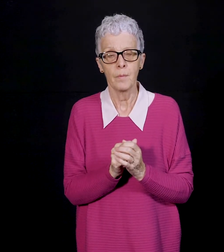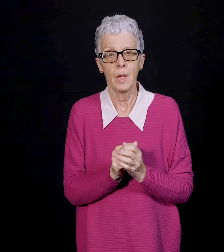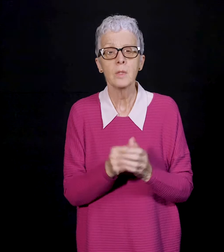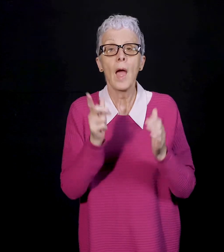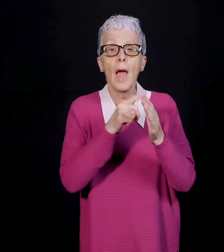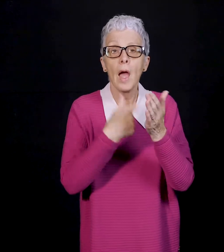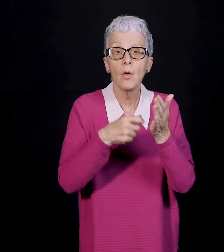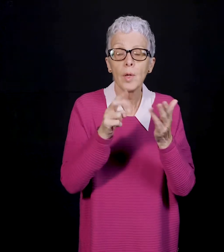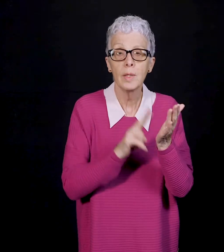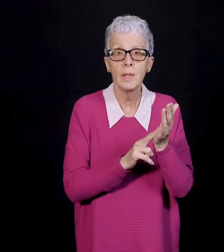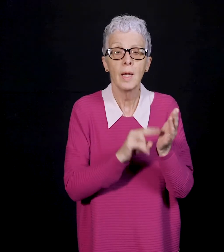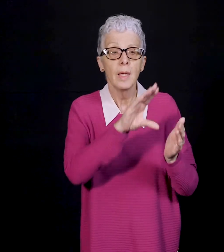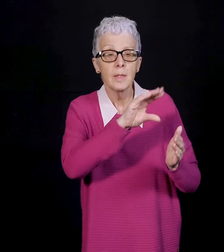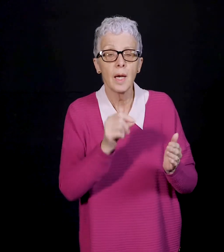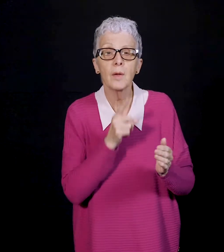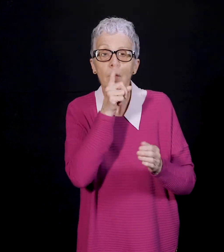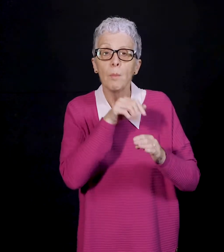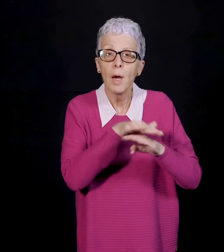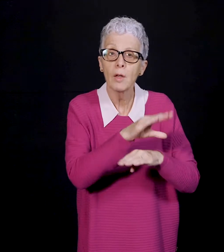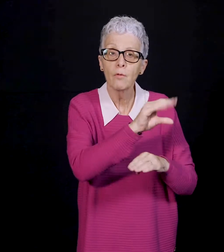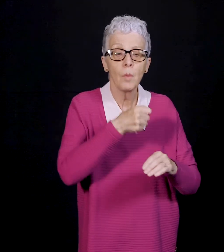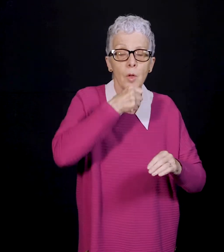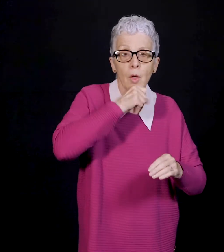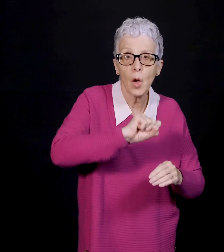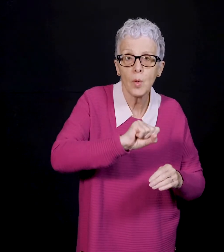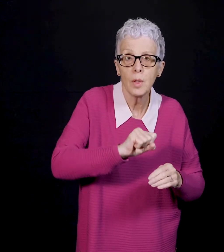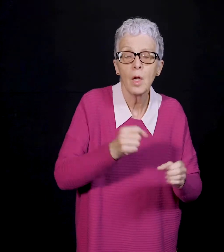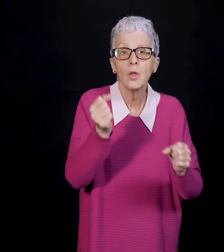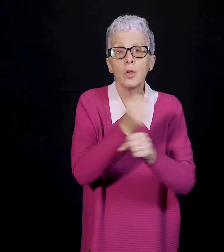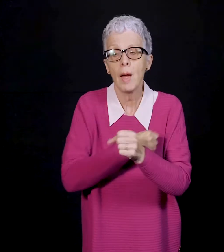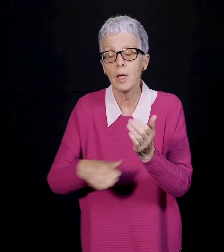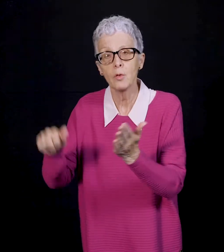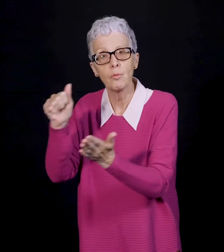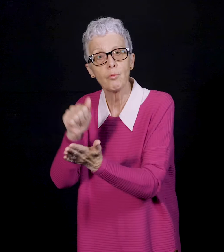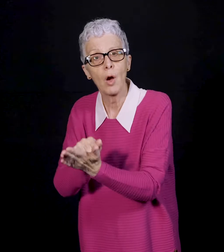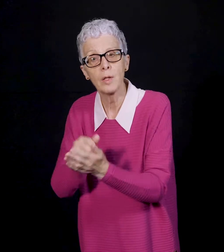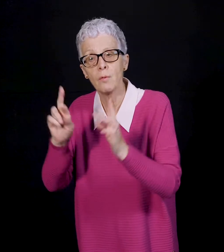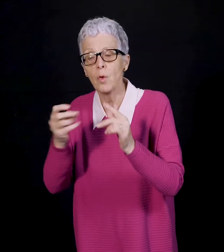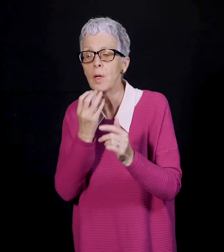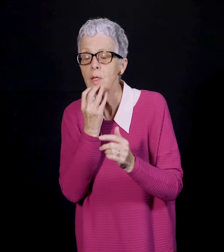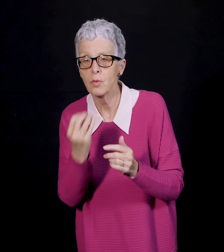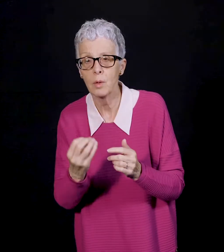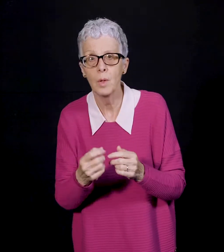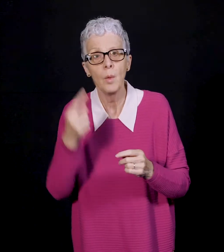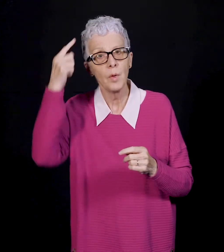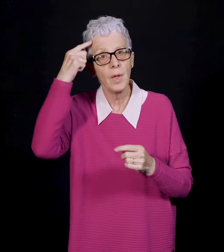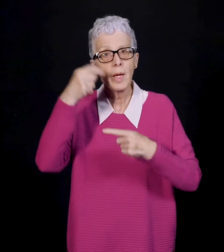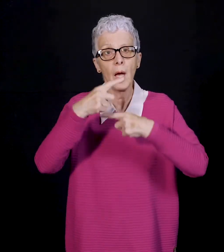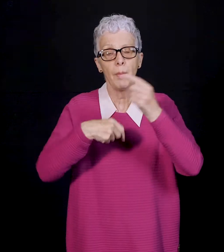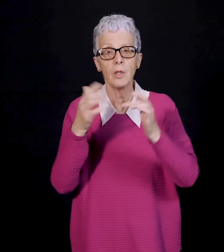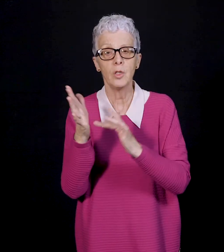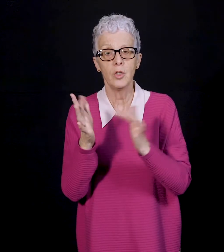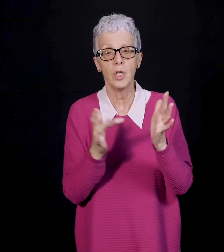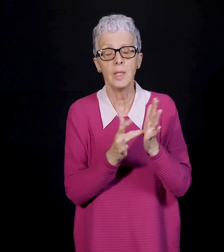Israel and making atonement. And when we think about that, we think about Jesus. He was flicked the first time, when Jesus, his